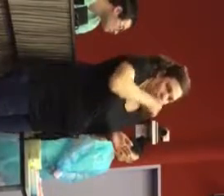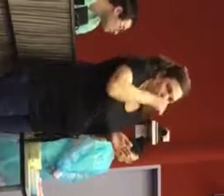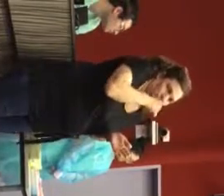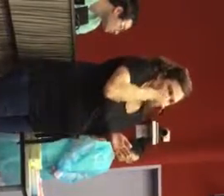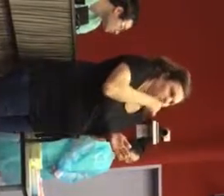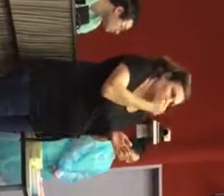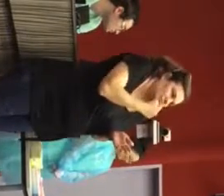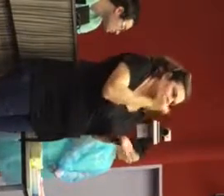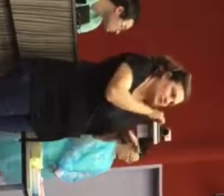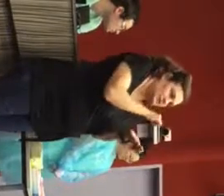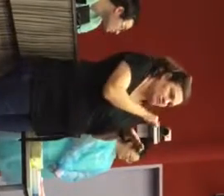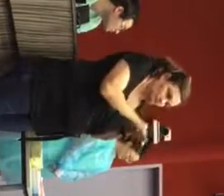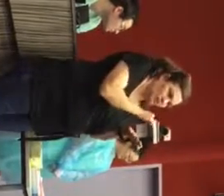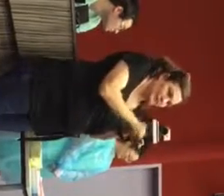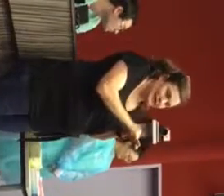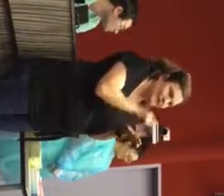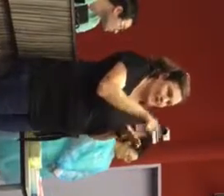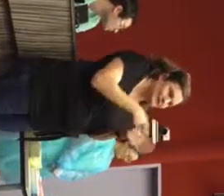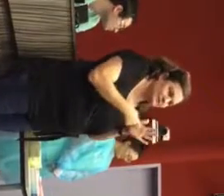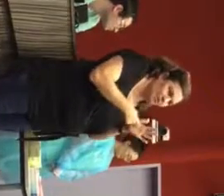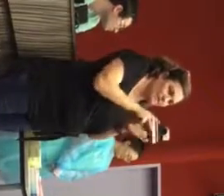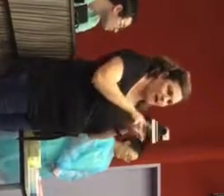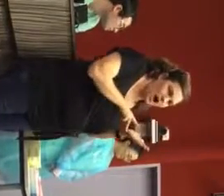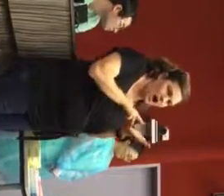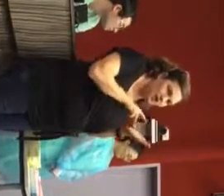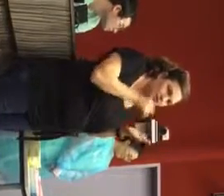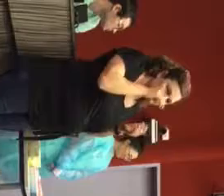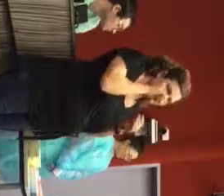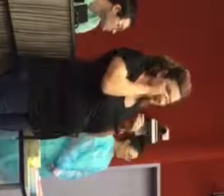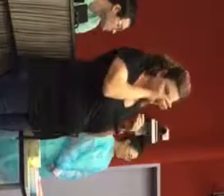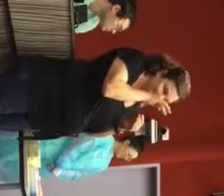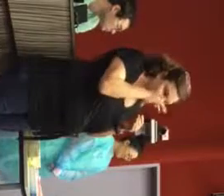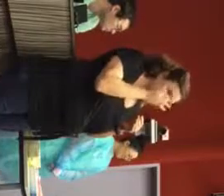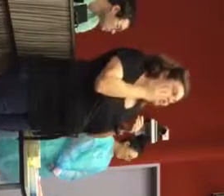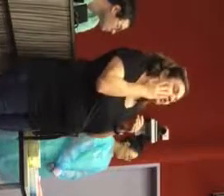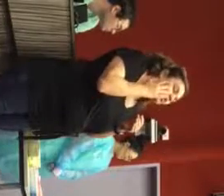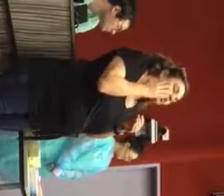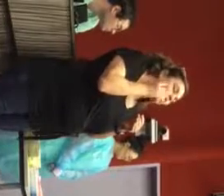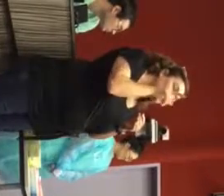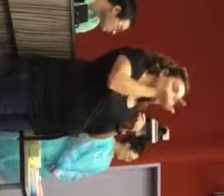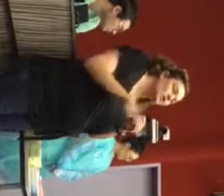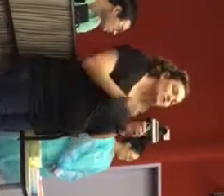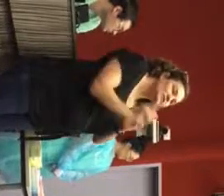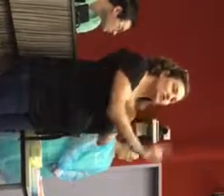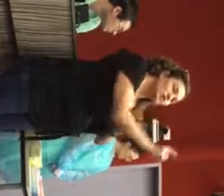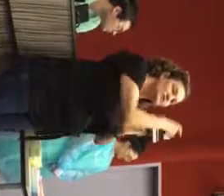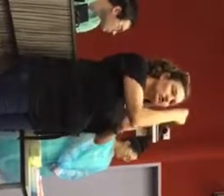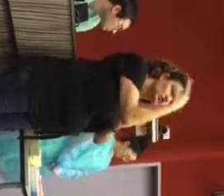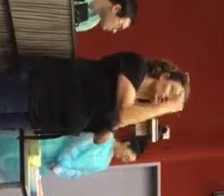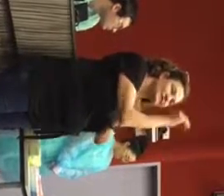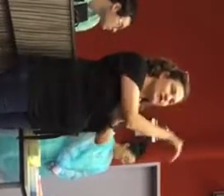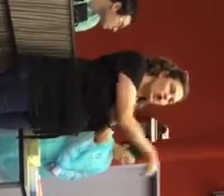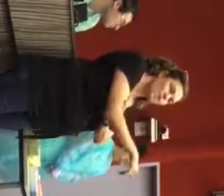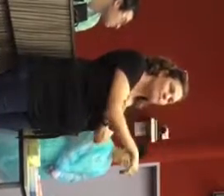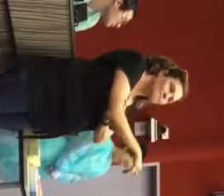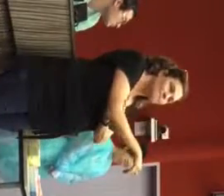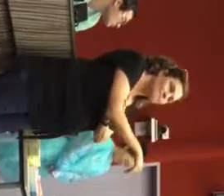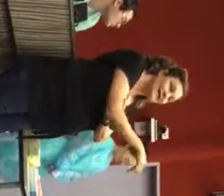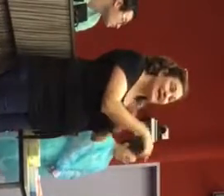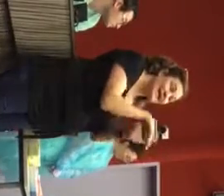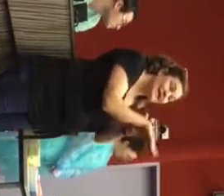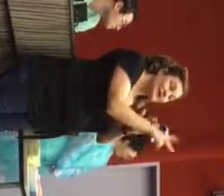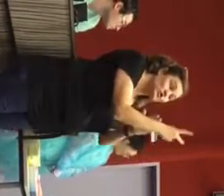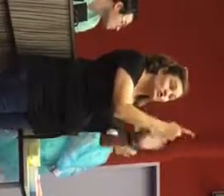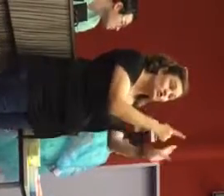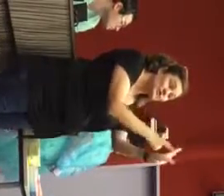once a patient goes into a nursing home or into care like that, within 2 years, their oral health has